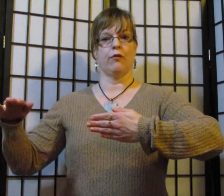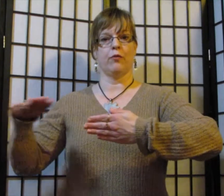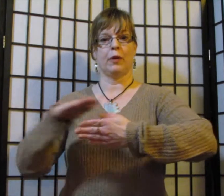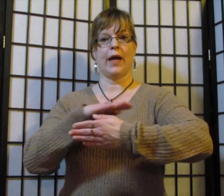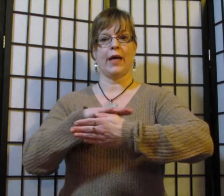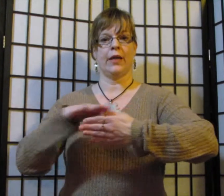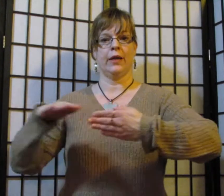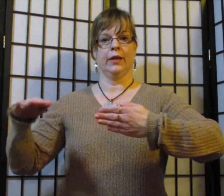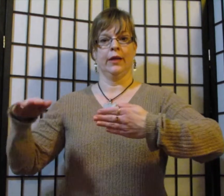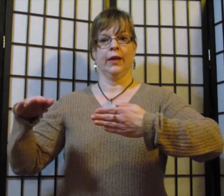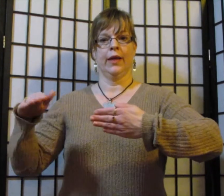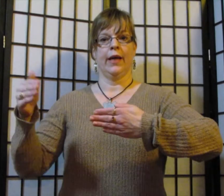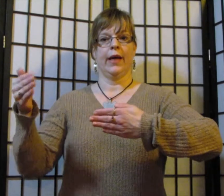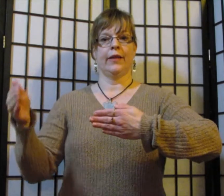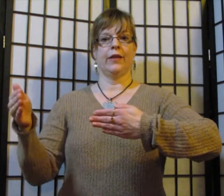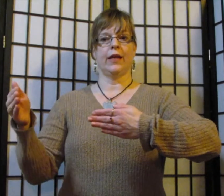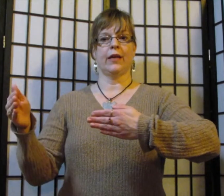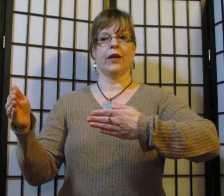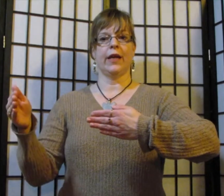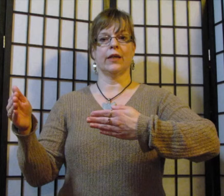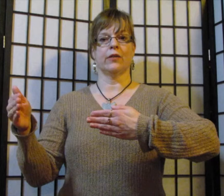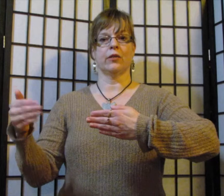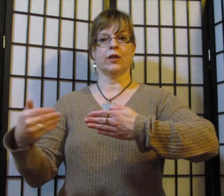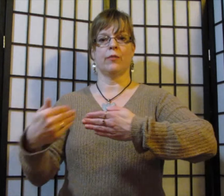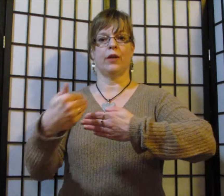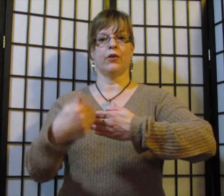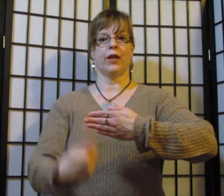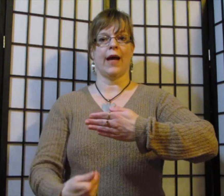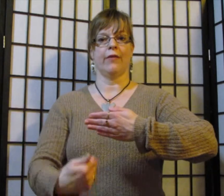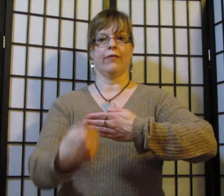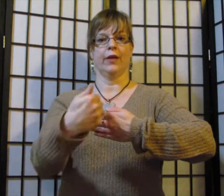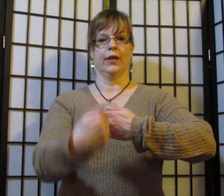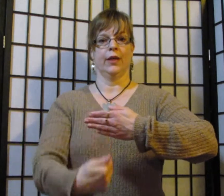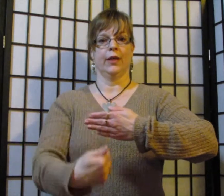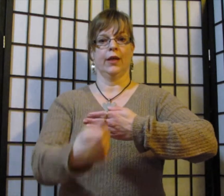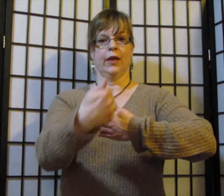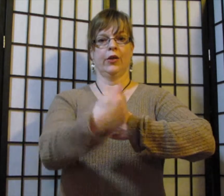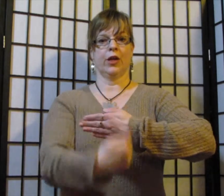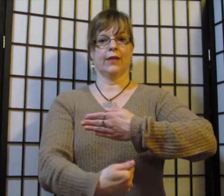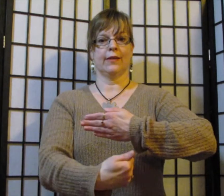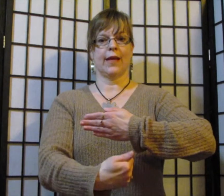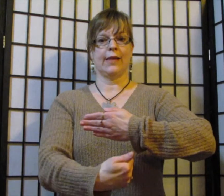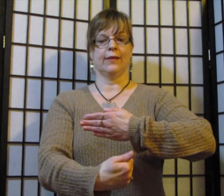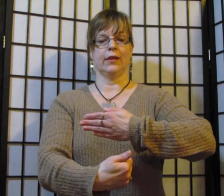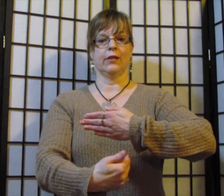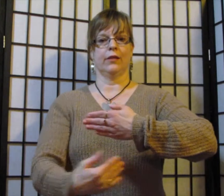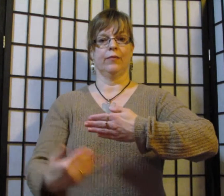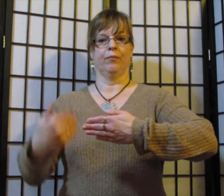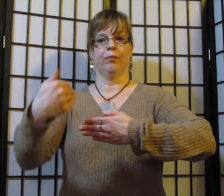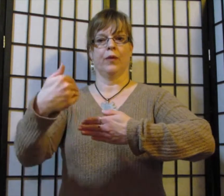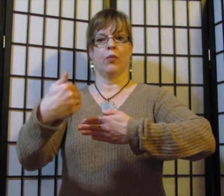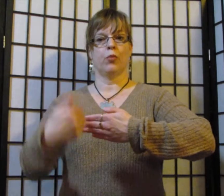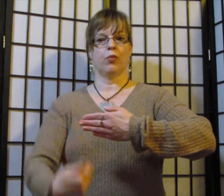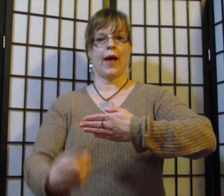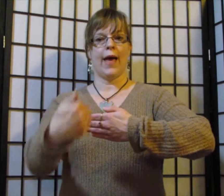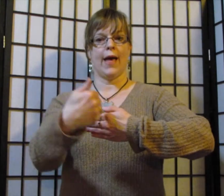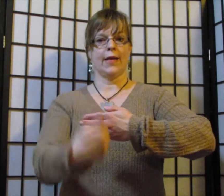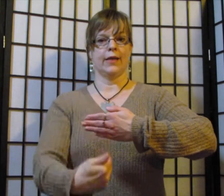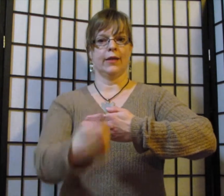of bread, and then the other hand is going to be your knife. You're going to slice it. Bread.